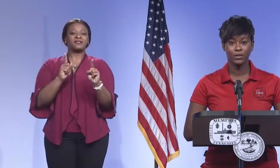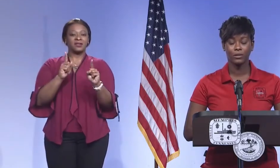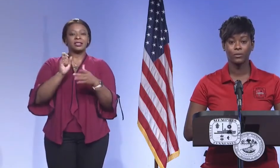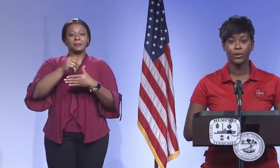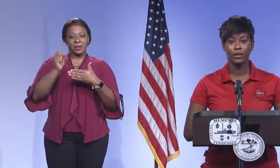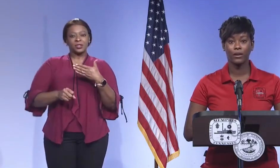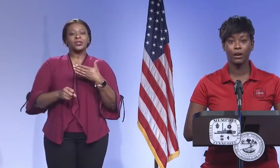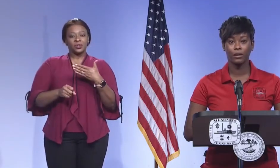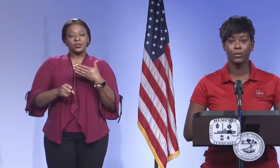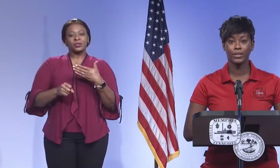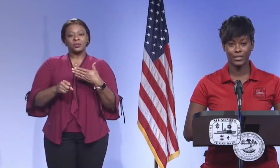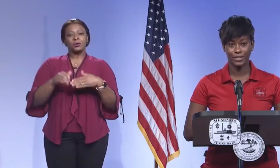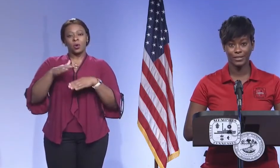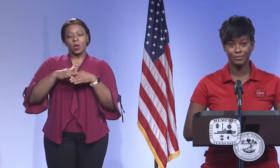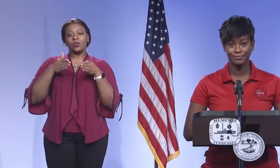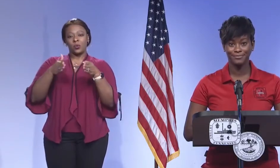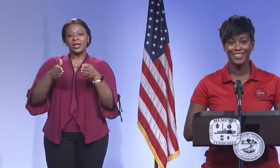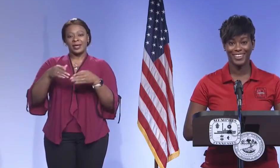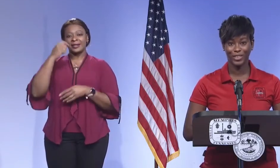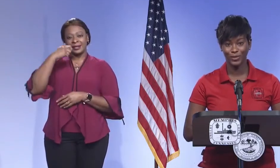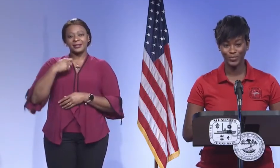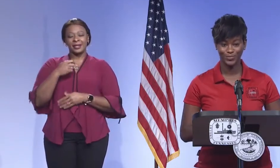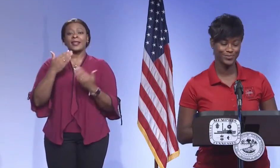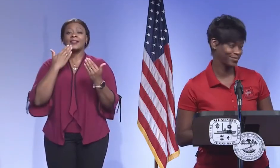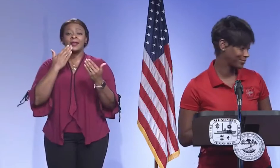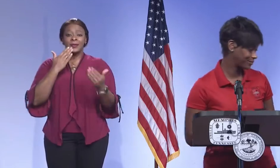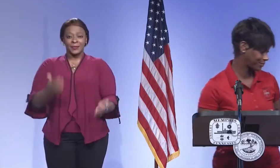semester with ongoing testing. Thank you.